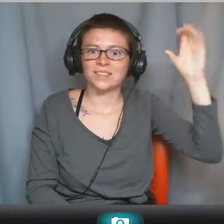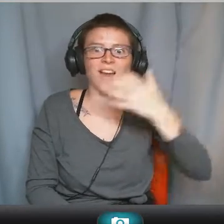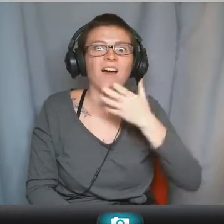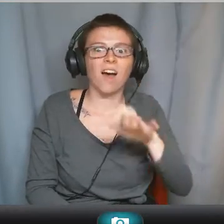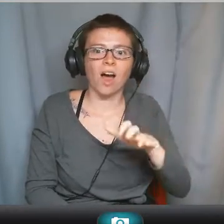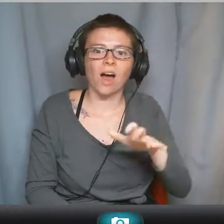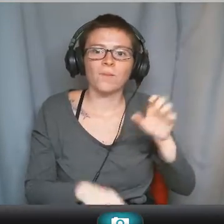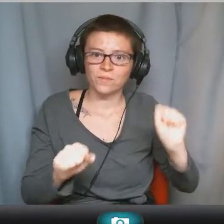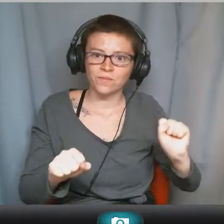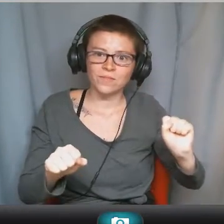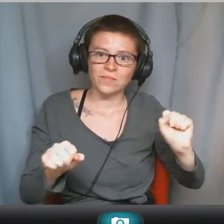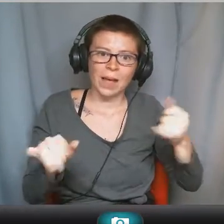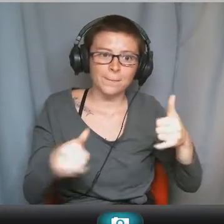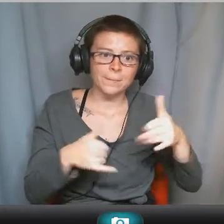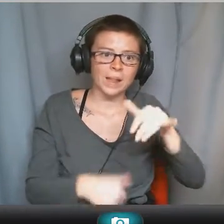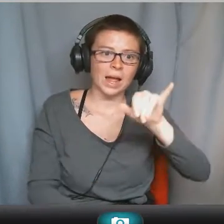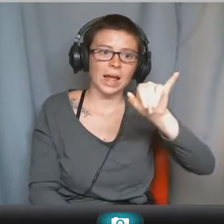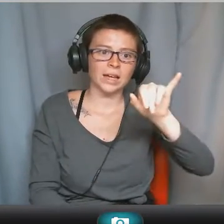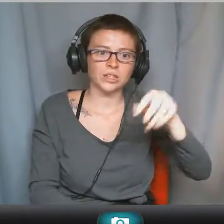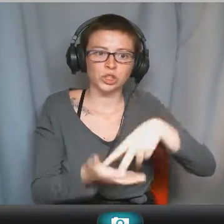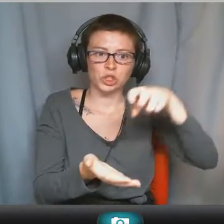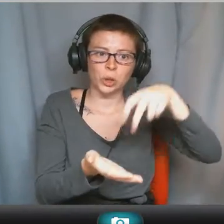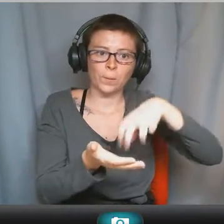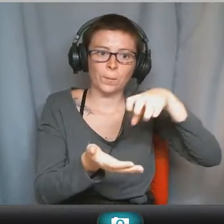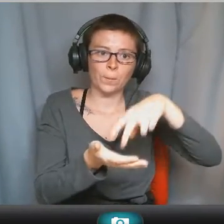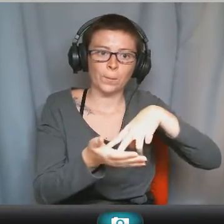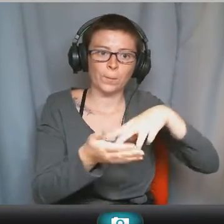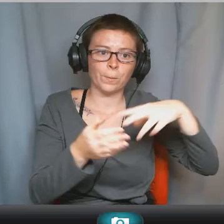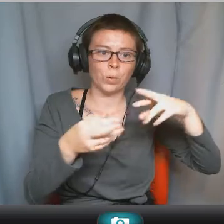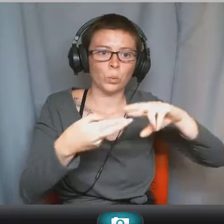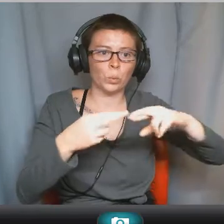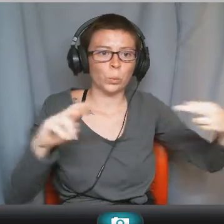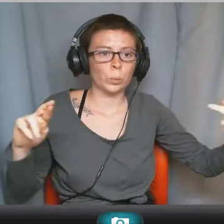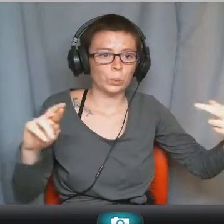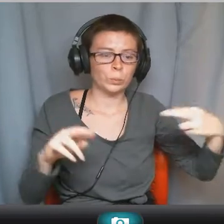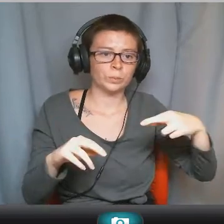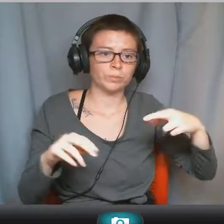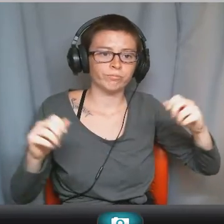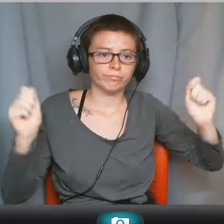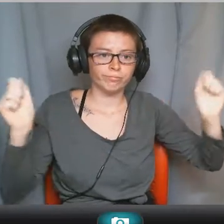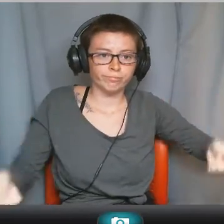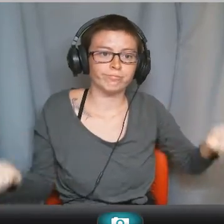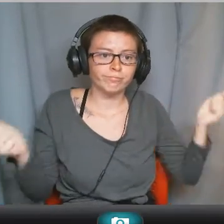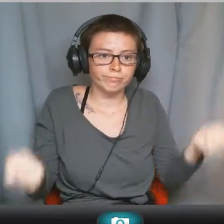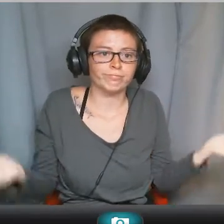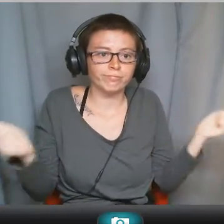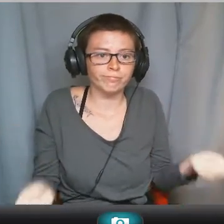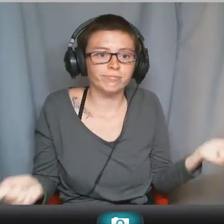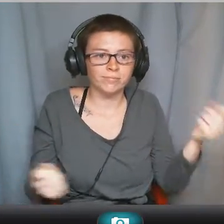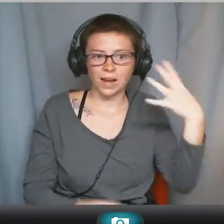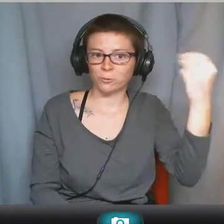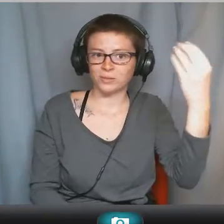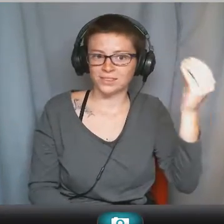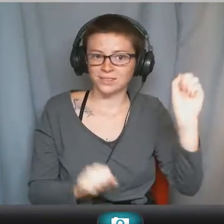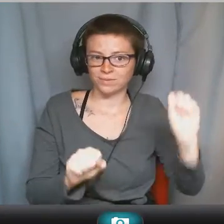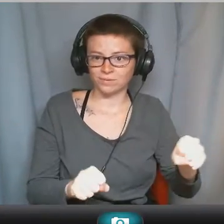outside. We wear t-shirts. We wear t-shirts. Yes, and what else do we wear? Shorts. Shorts. We wear t-shirts and